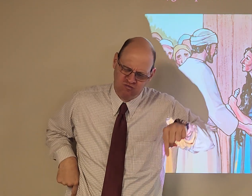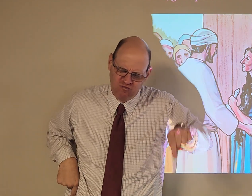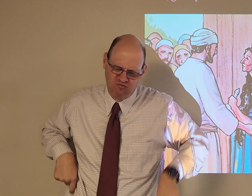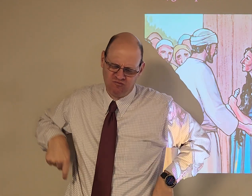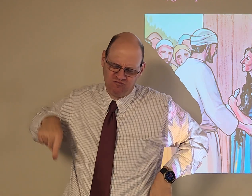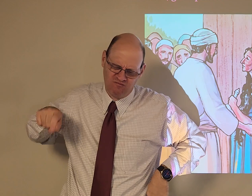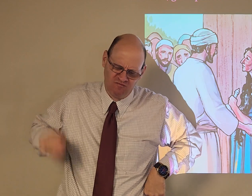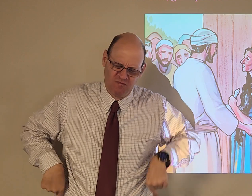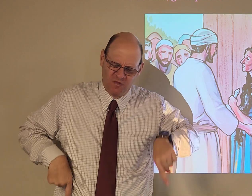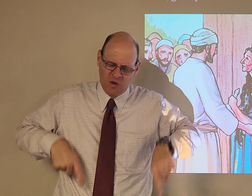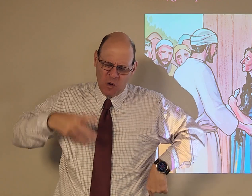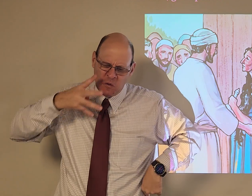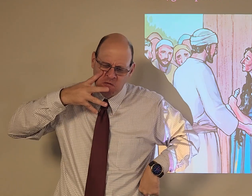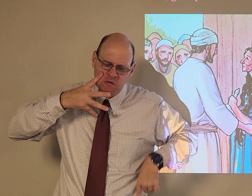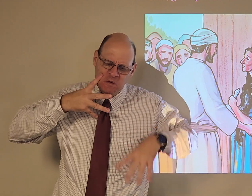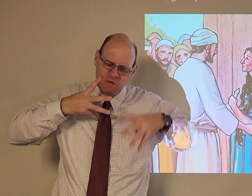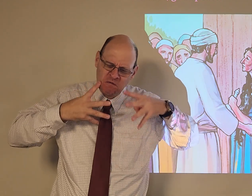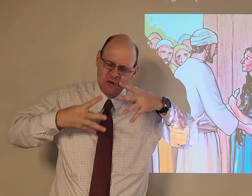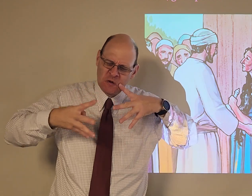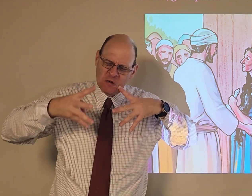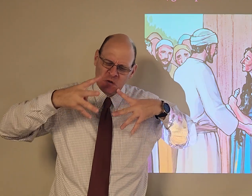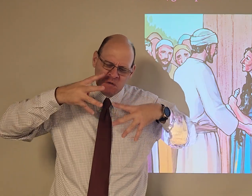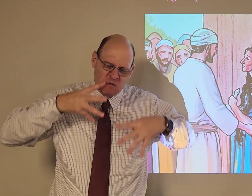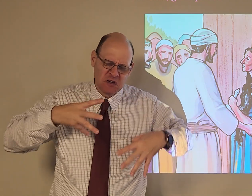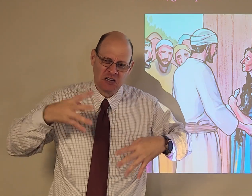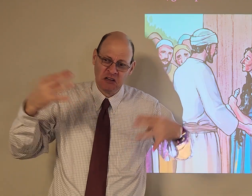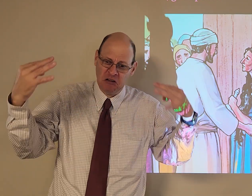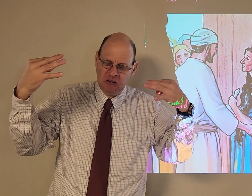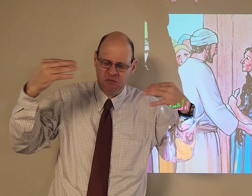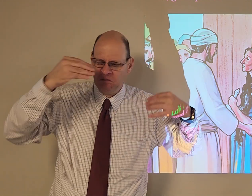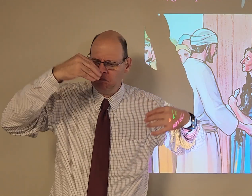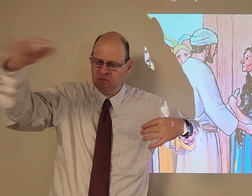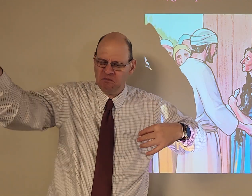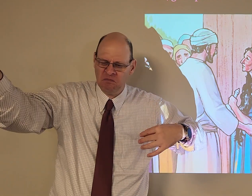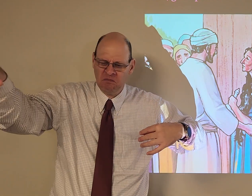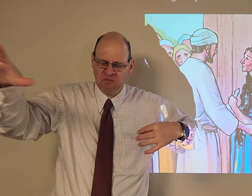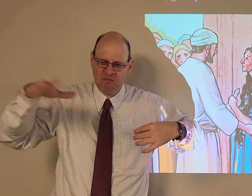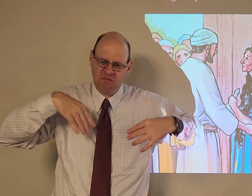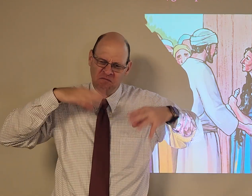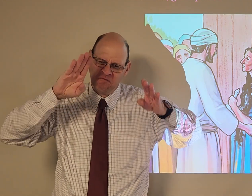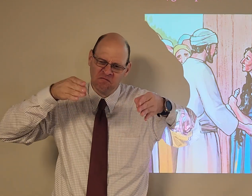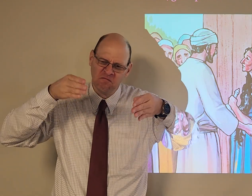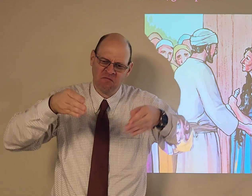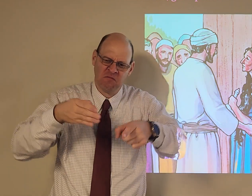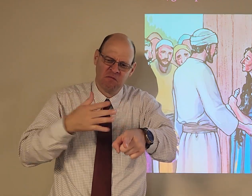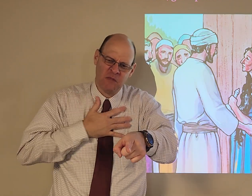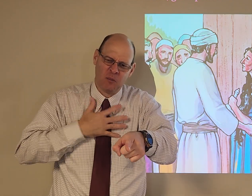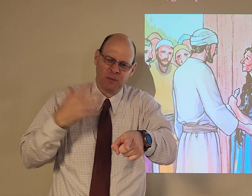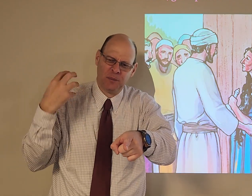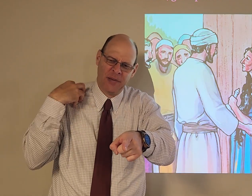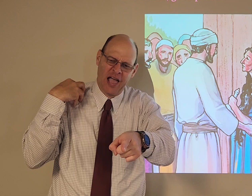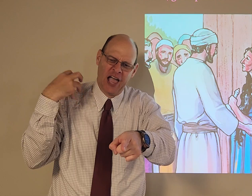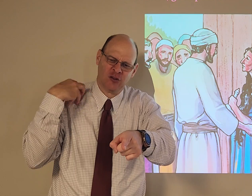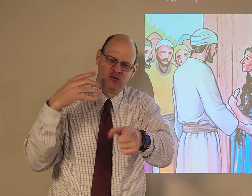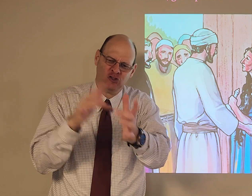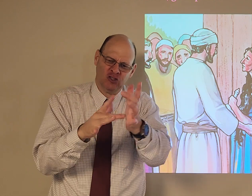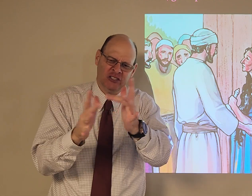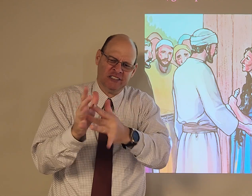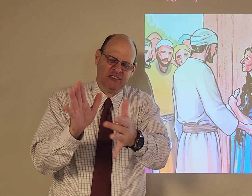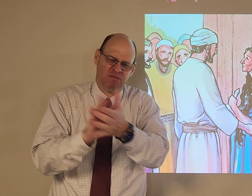was going to be. She entered into the house with her alabaster box. She planned this. She went to his